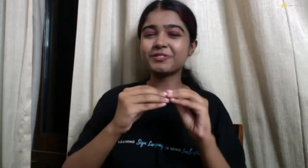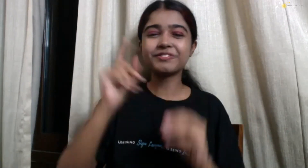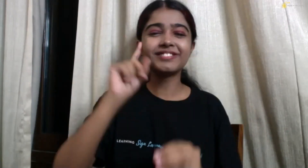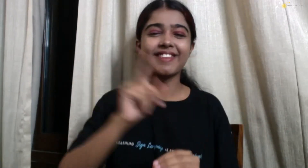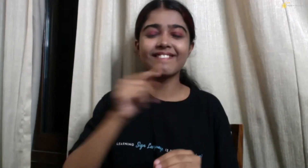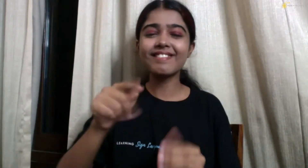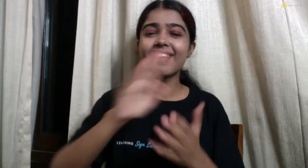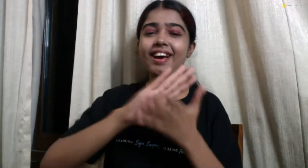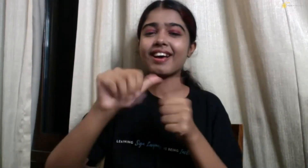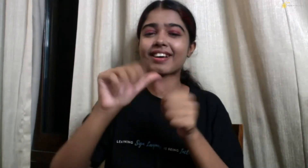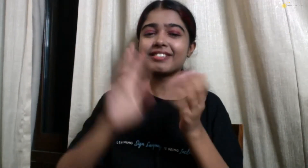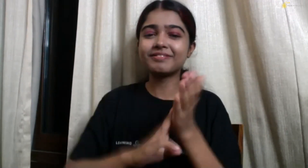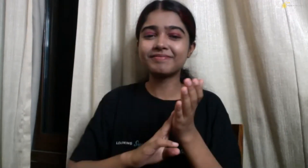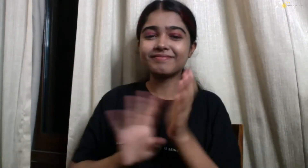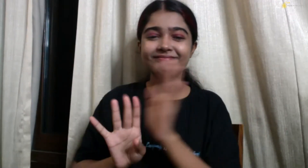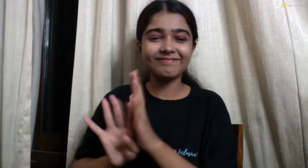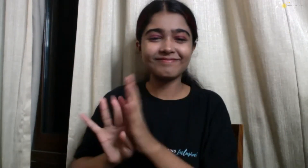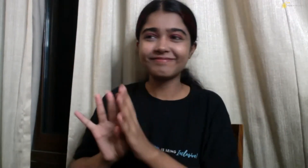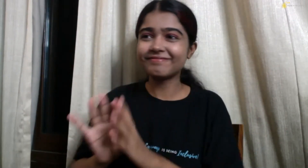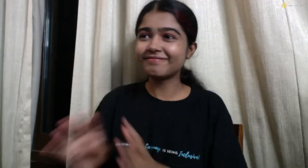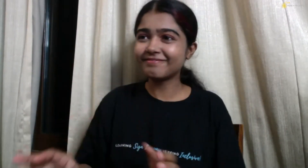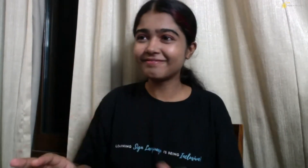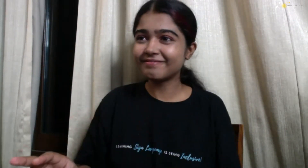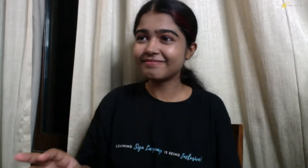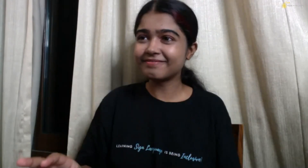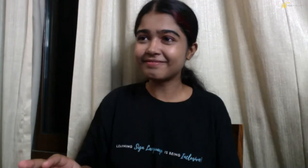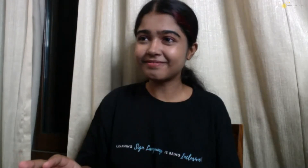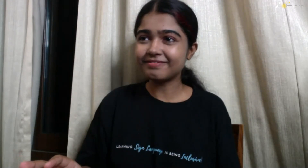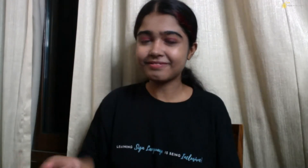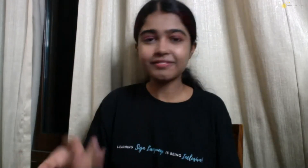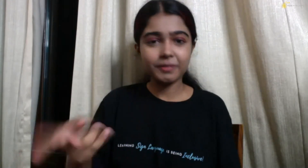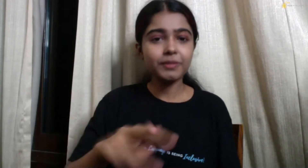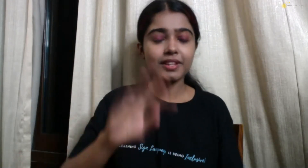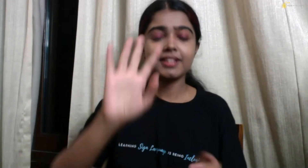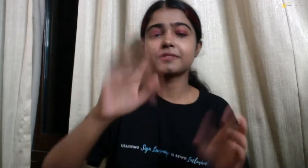now? No, we do have three more people from Here a Million.